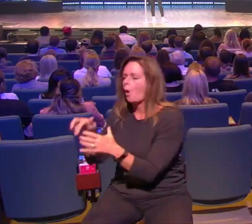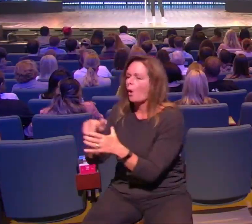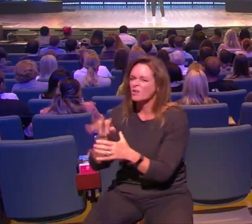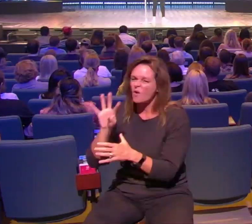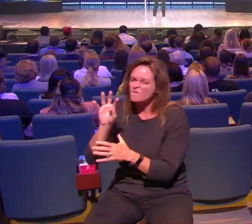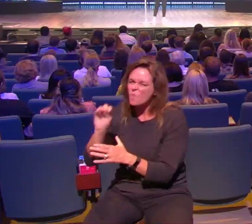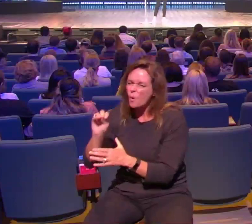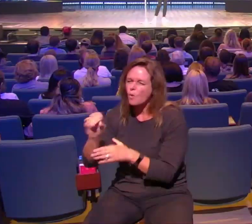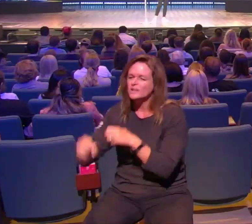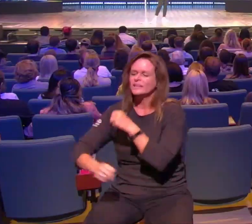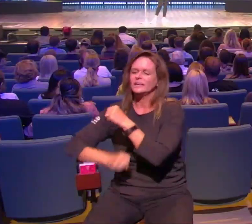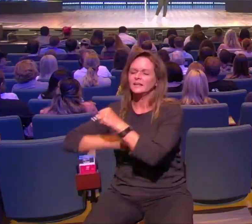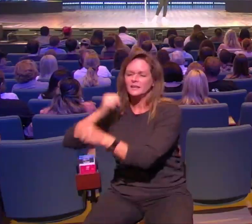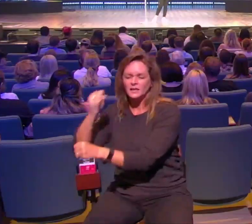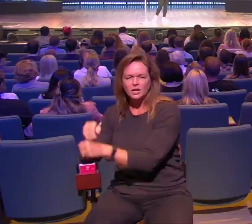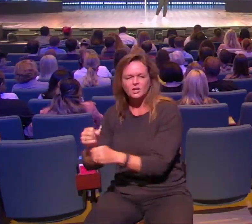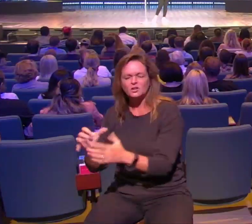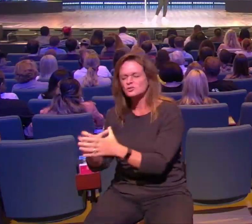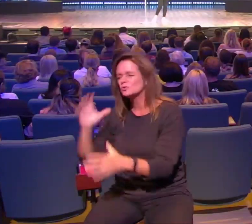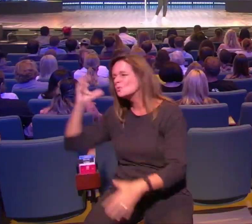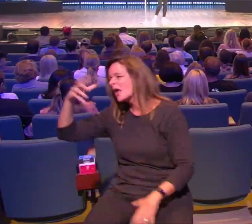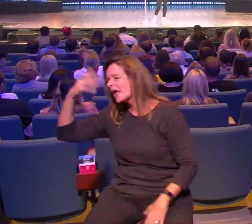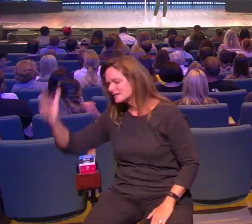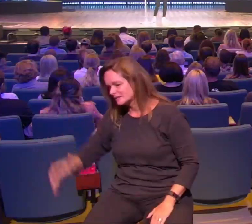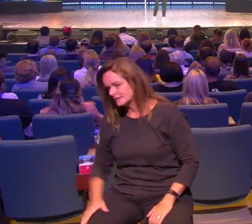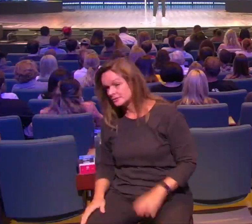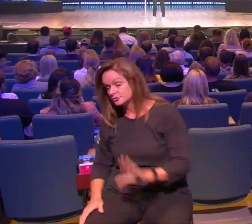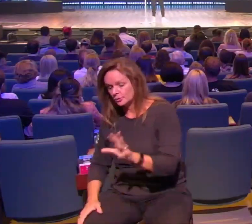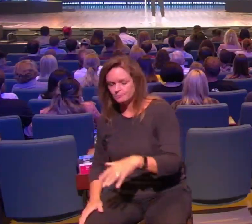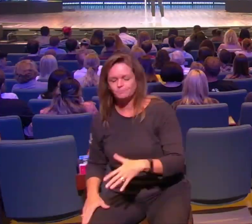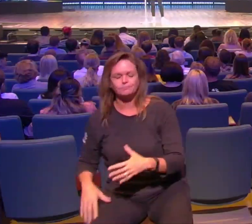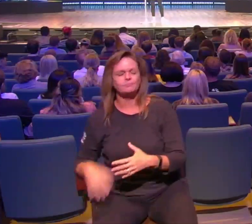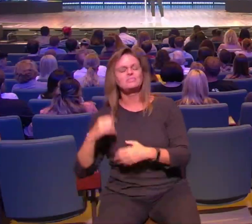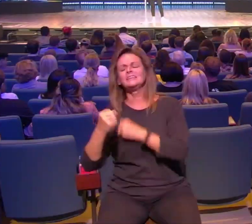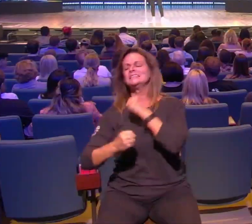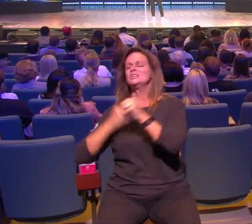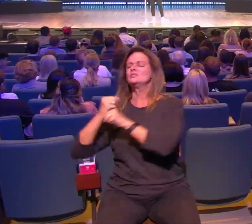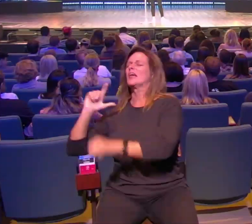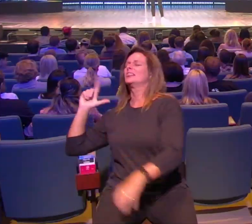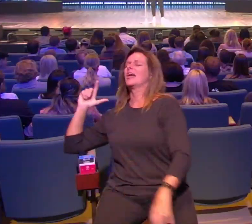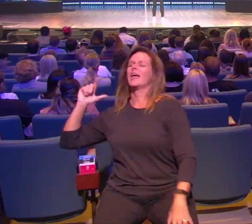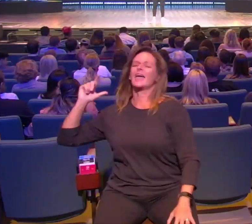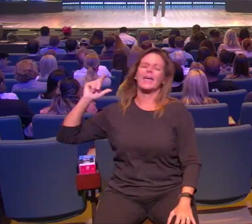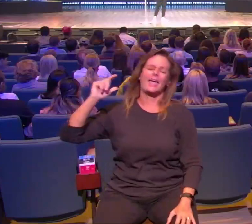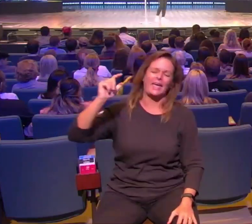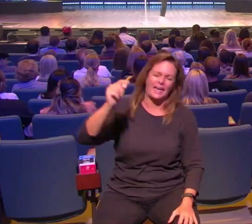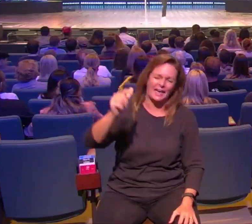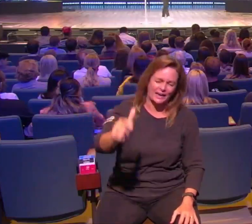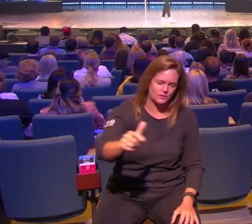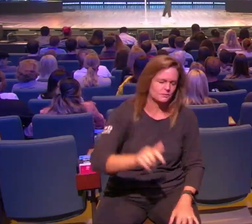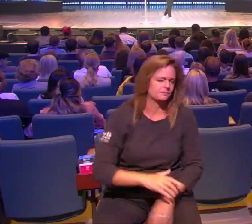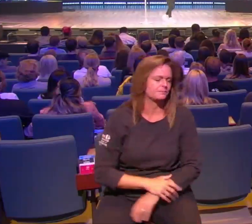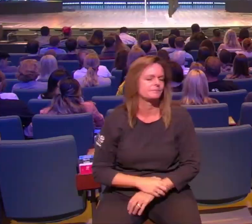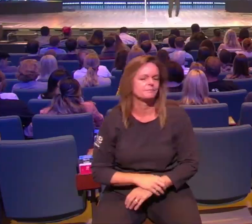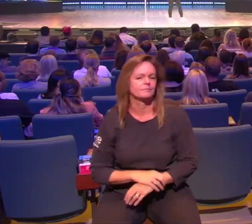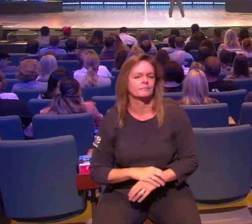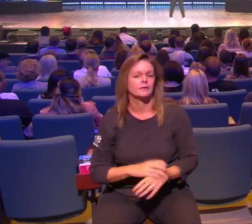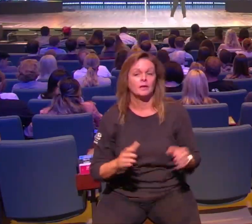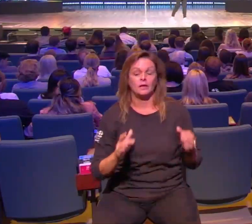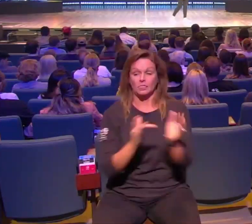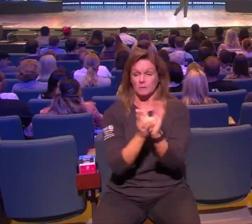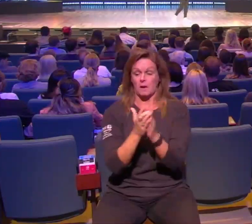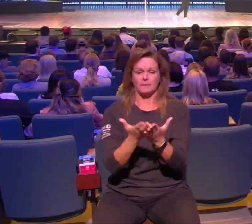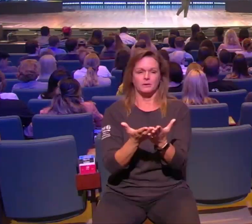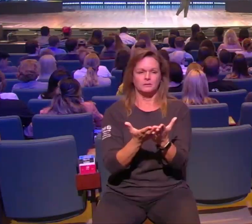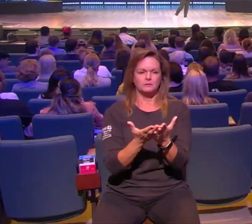It reads like a team roster for Team Israel. In Numbers 26, it says that these were the clans descended from the